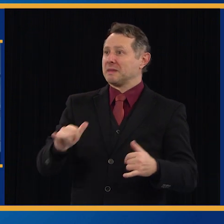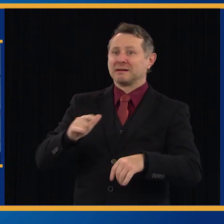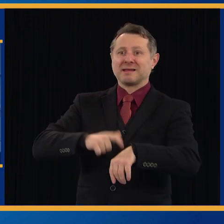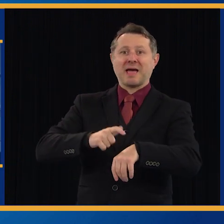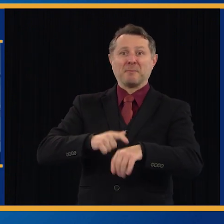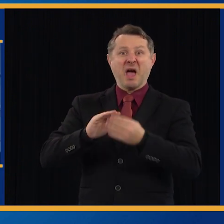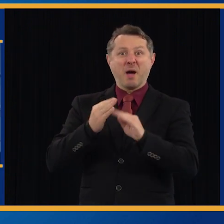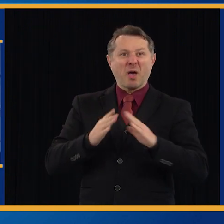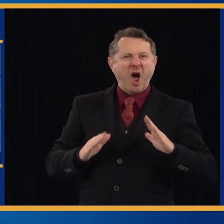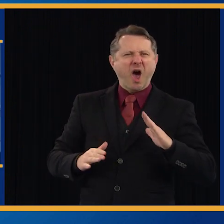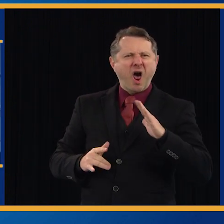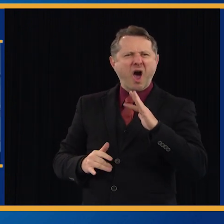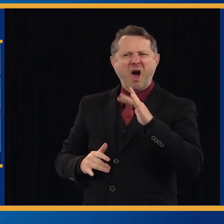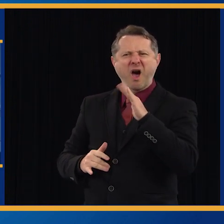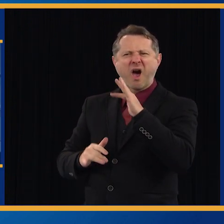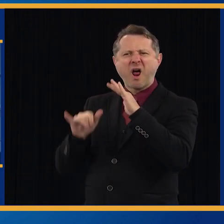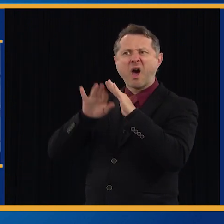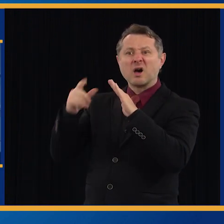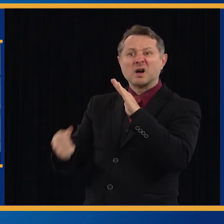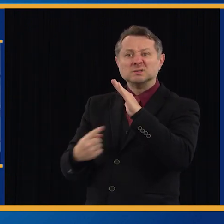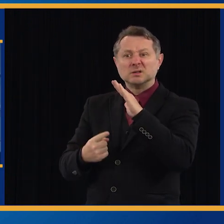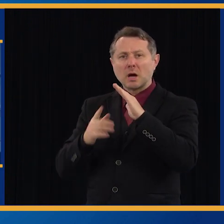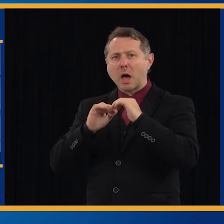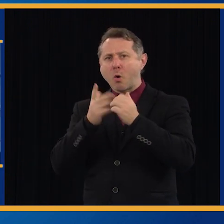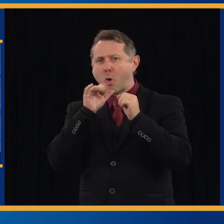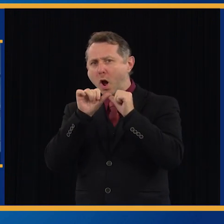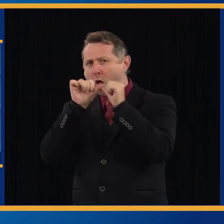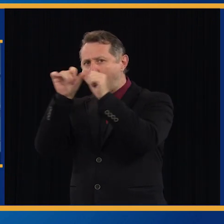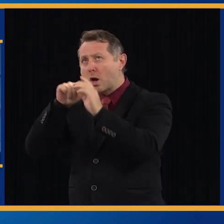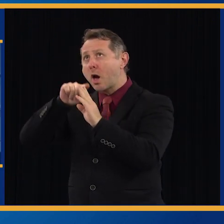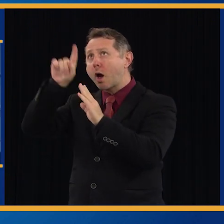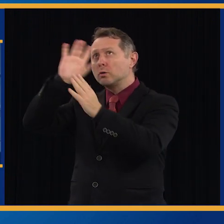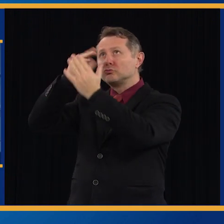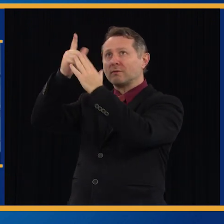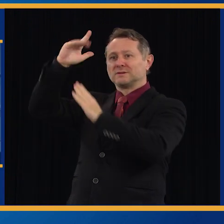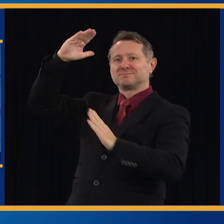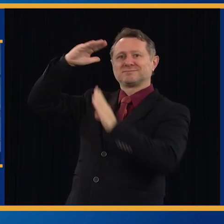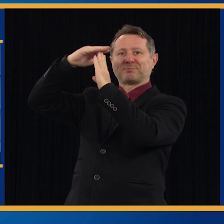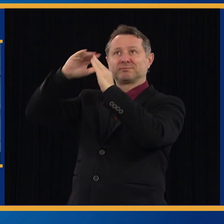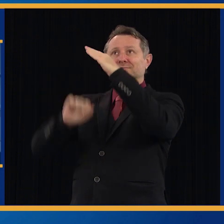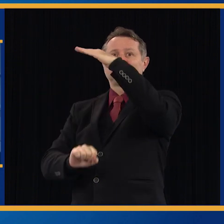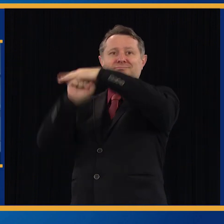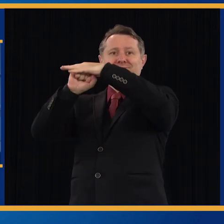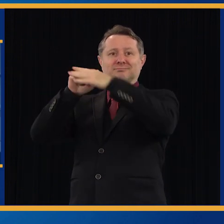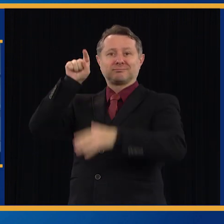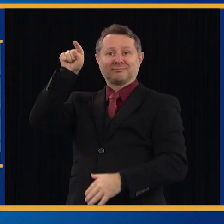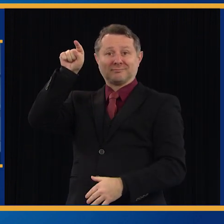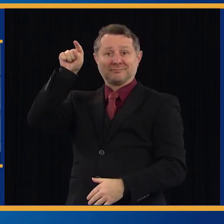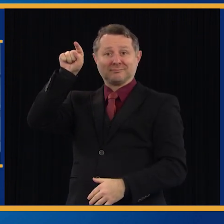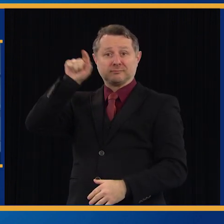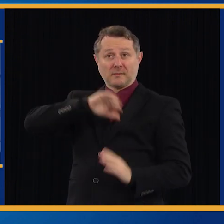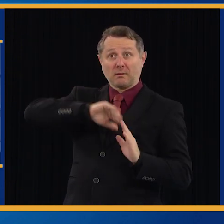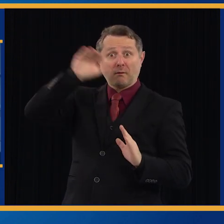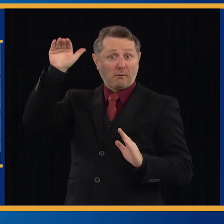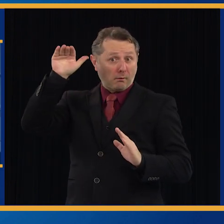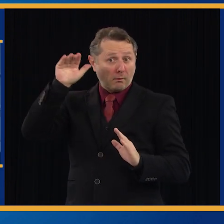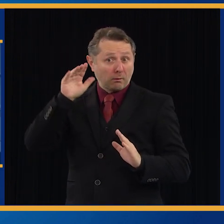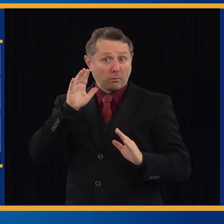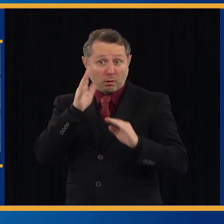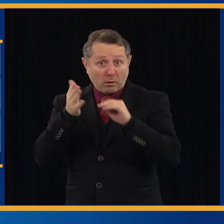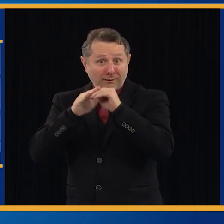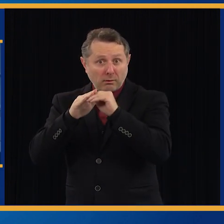was, how long until we reach the top of the mountain, right? Every day it was the numbers higher, the numbers higher, the numbers higher, the numbers